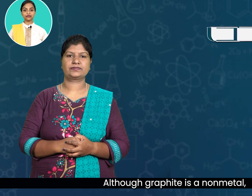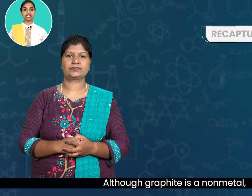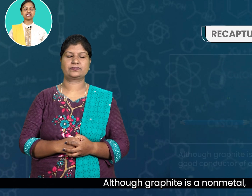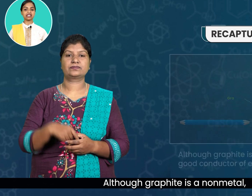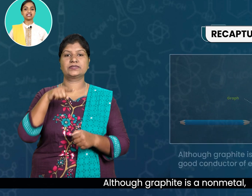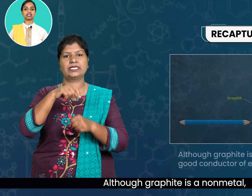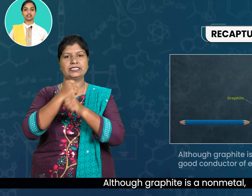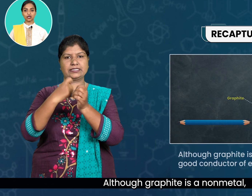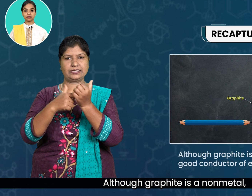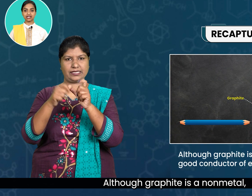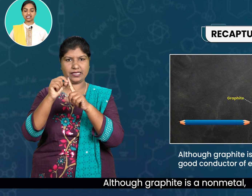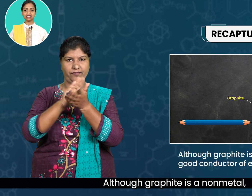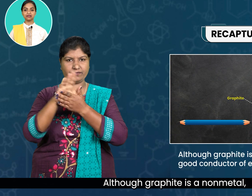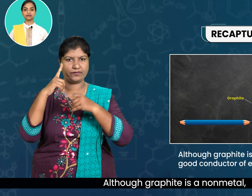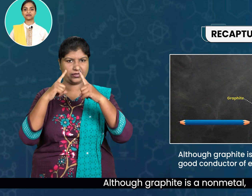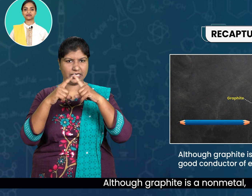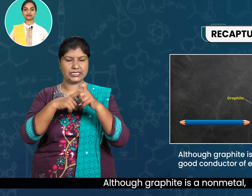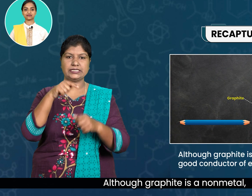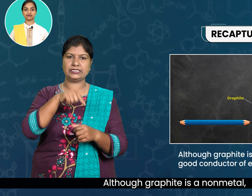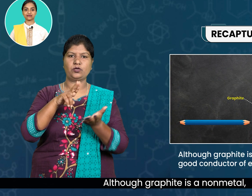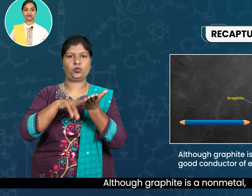Although graphite is a non-metal,